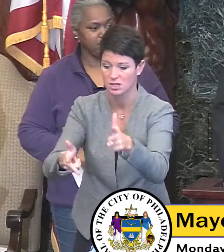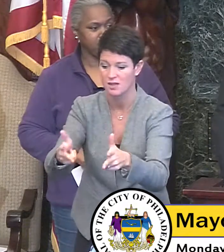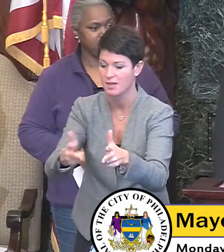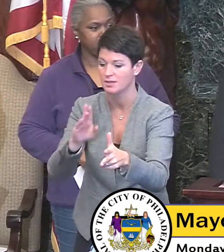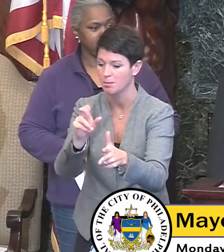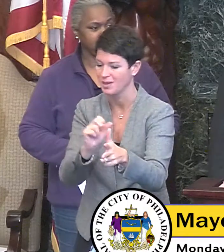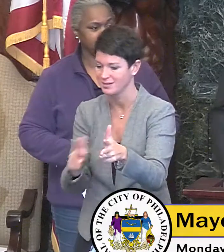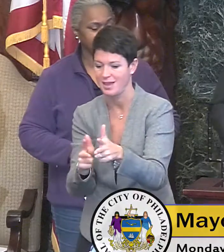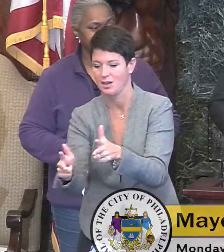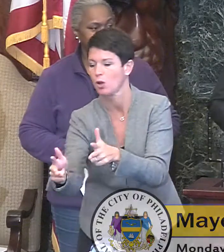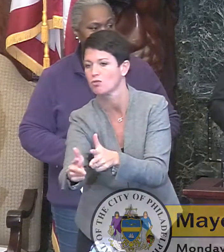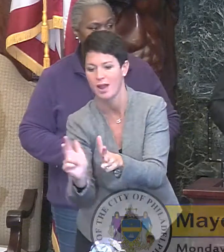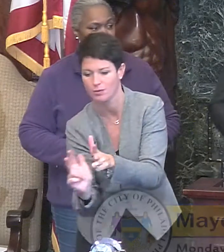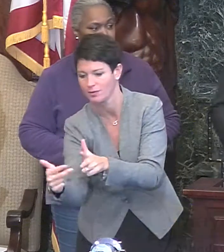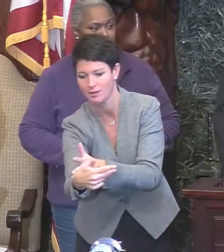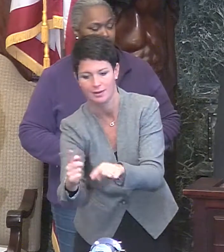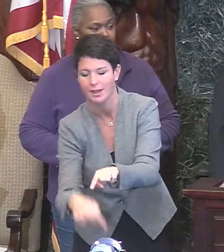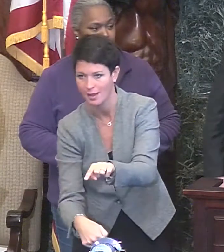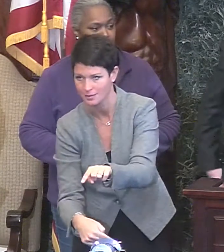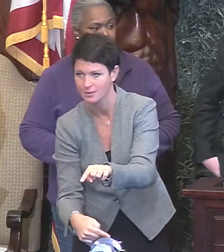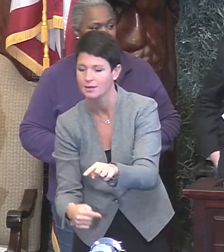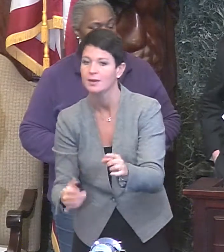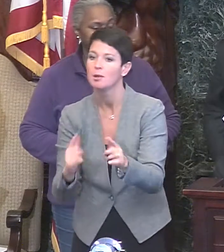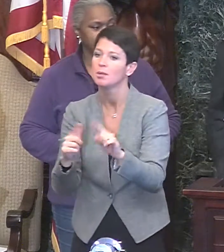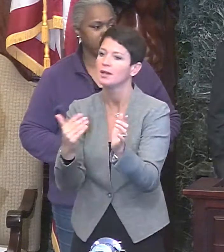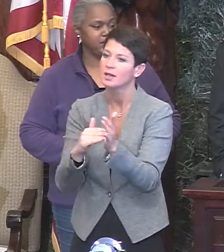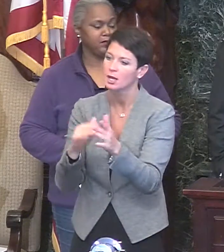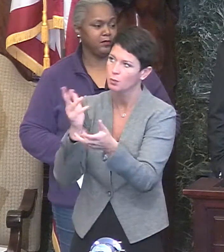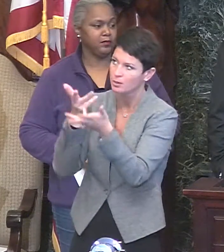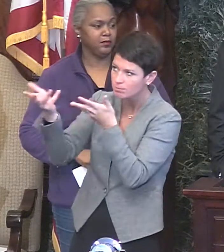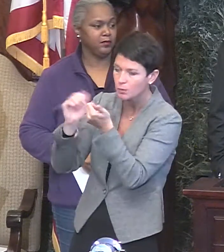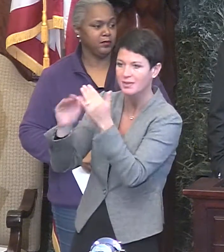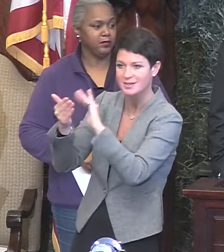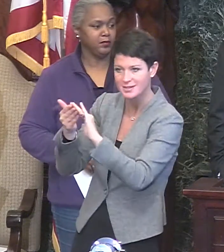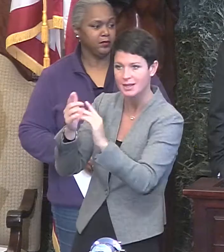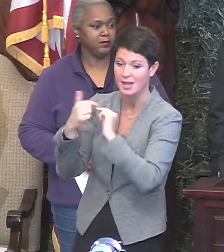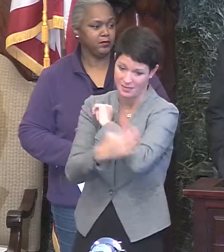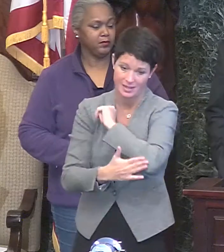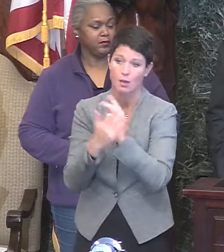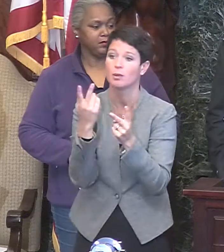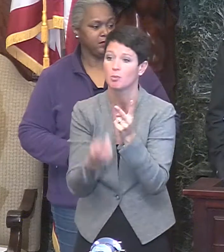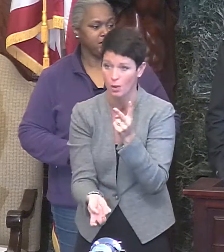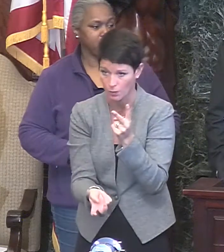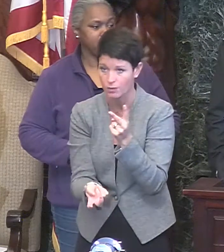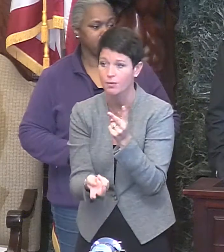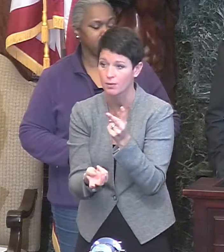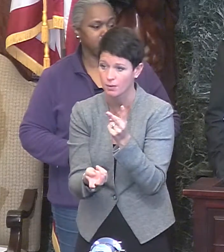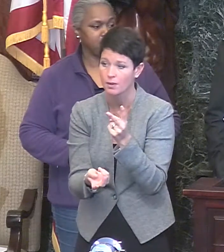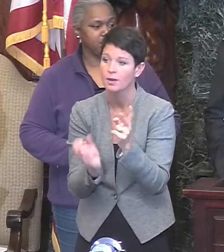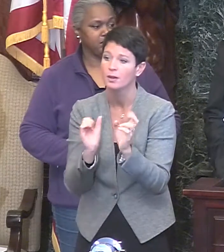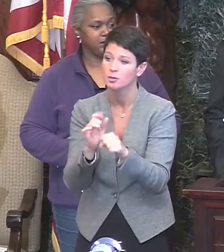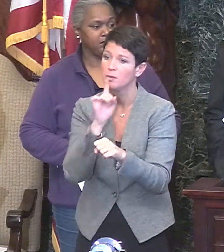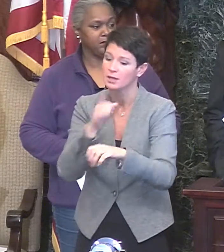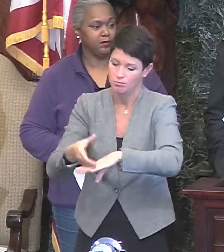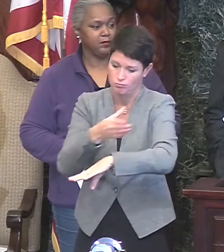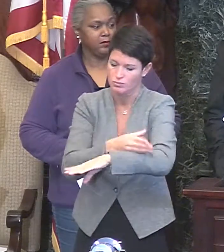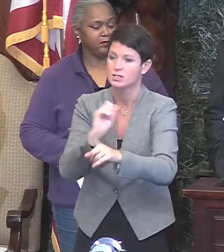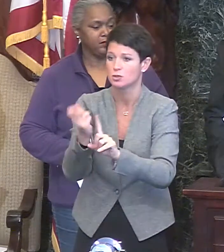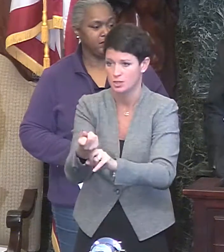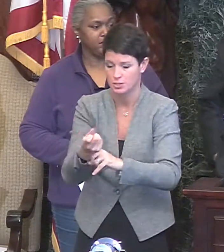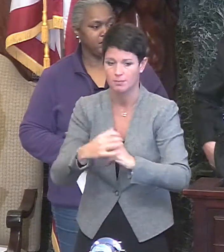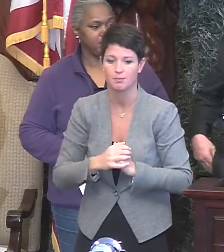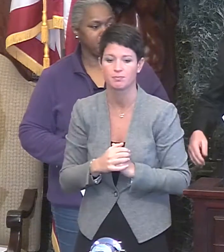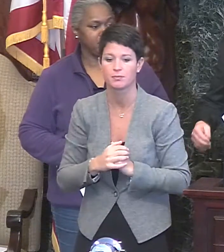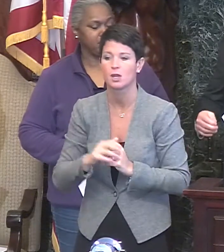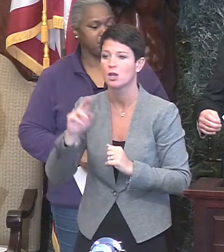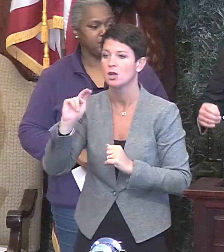prohibiting the buses from getting around. We're continuing to work with the cities and county to make this situation better. On